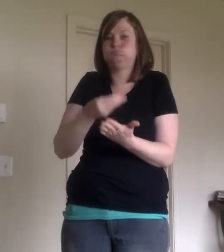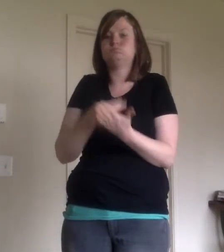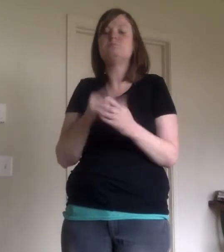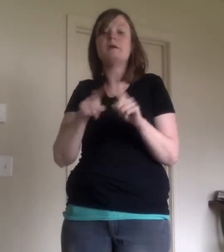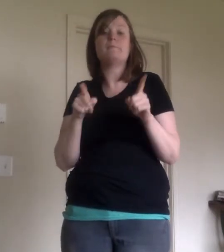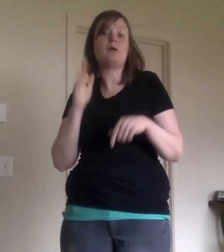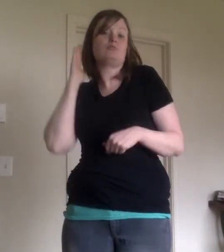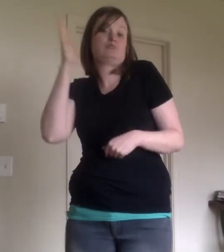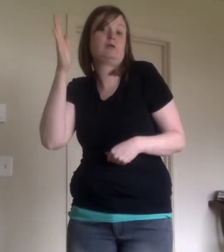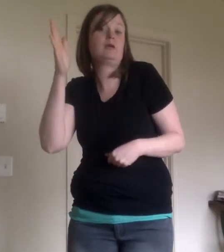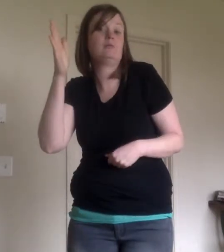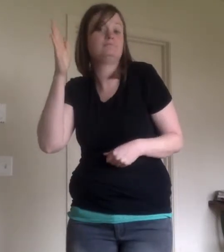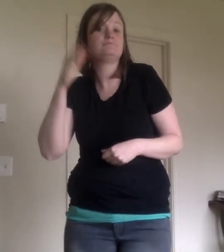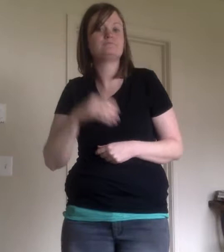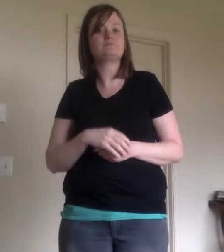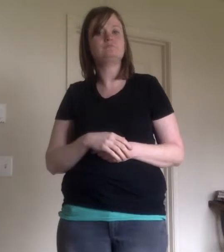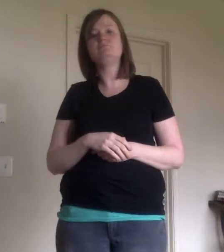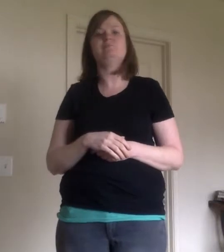And I kind of want to go back into,